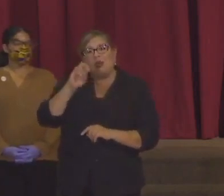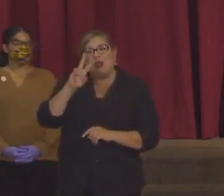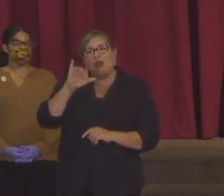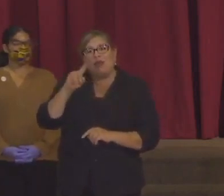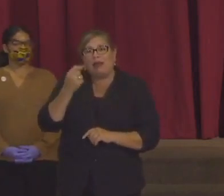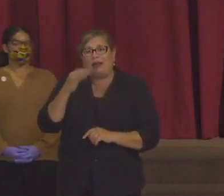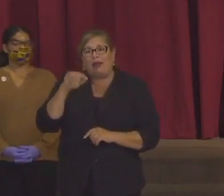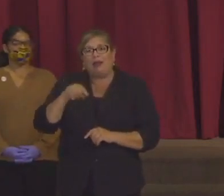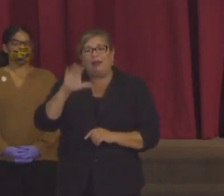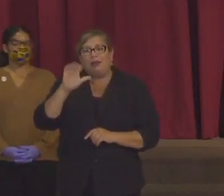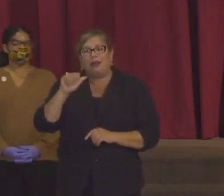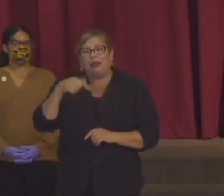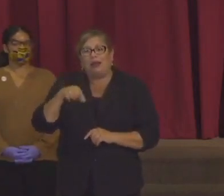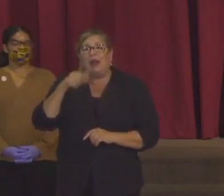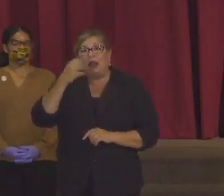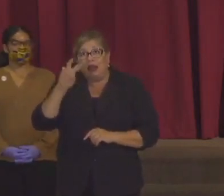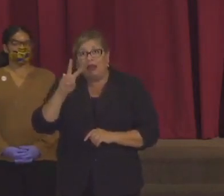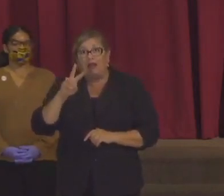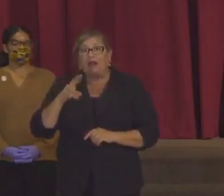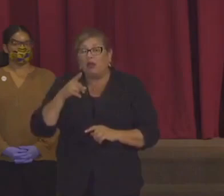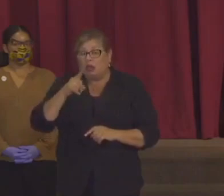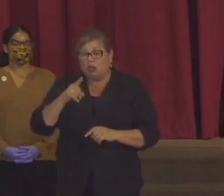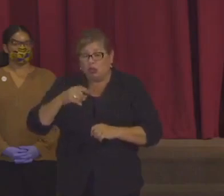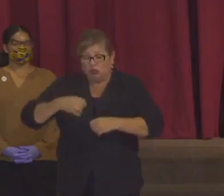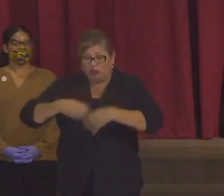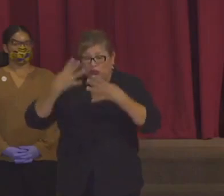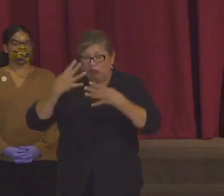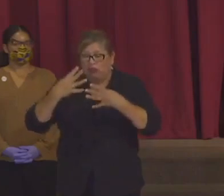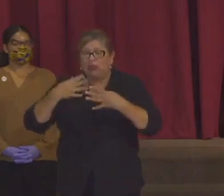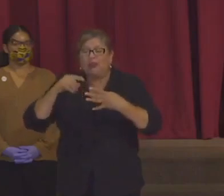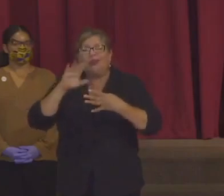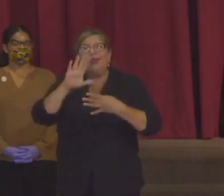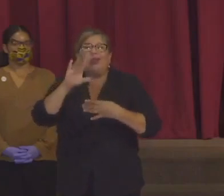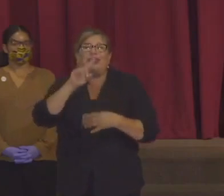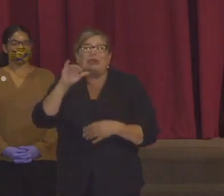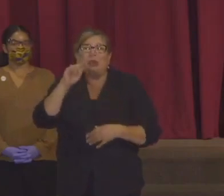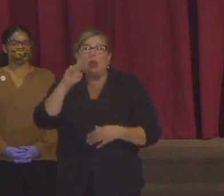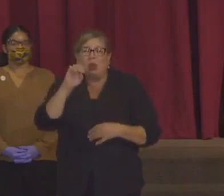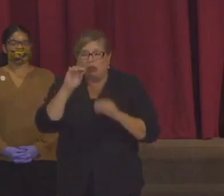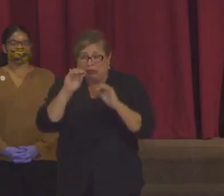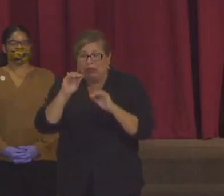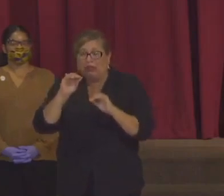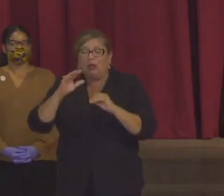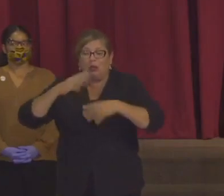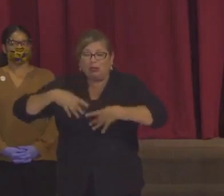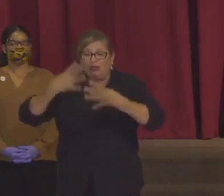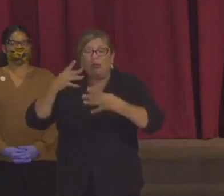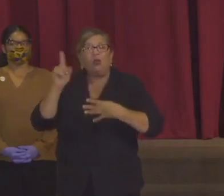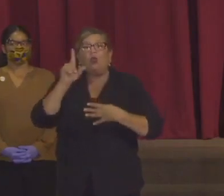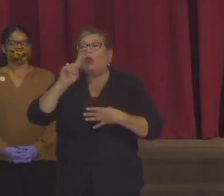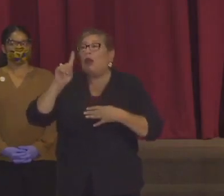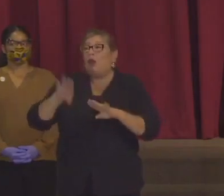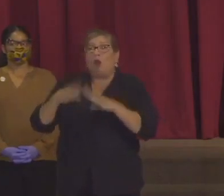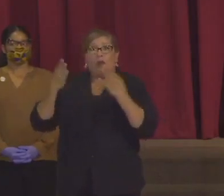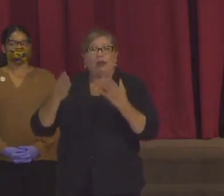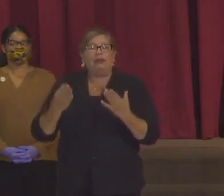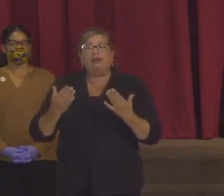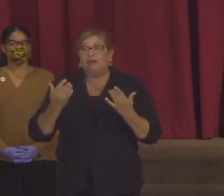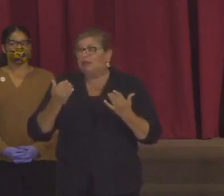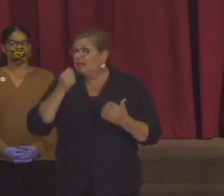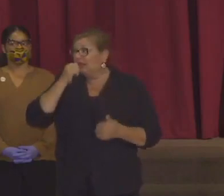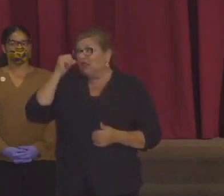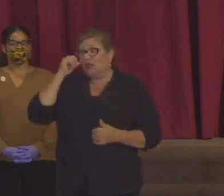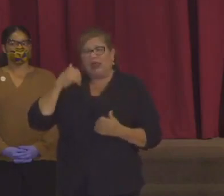available and open today. Yesterday, we conducted over 67,000 tests,